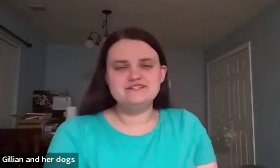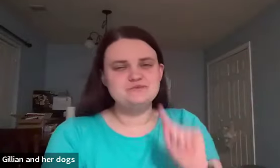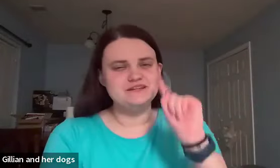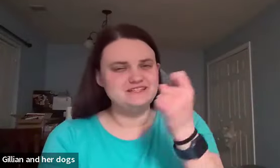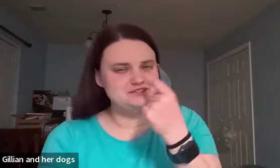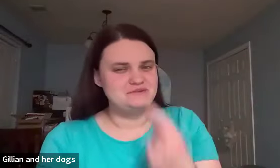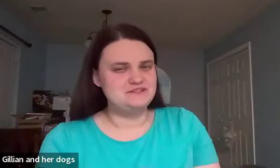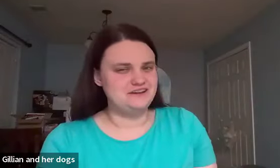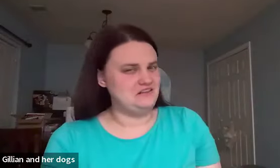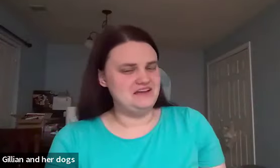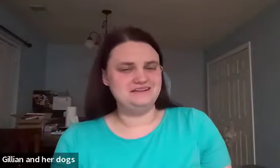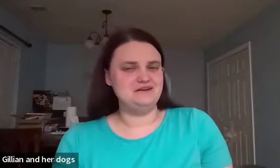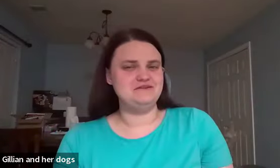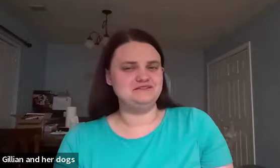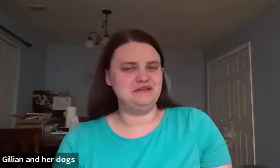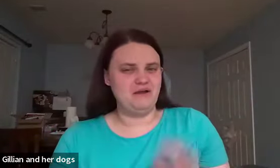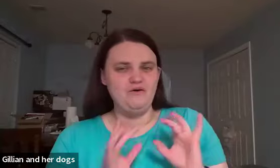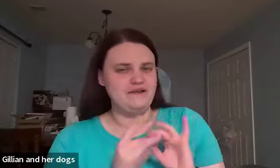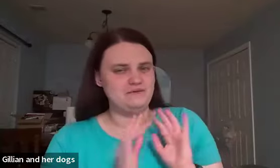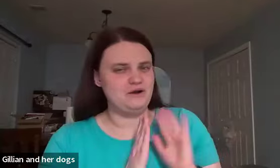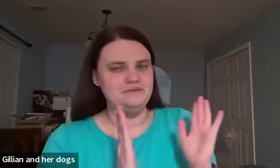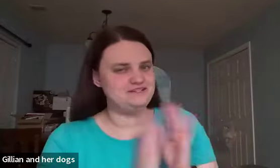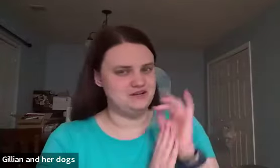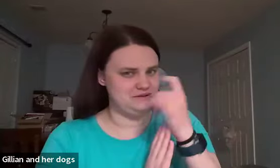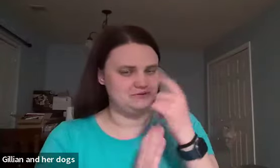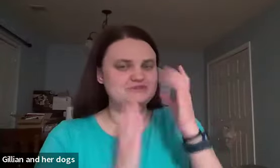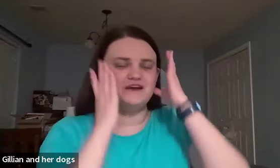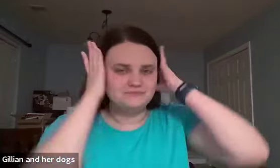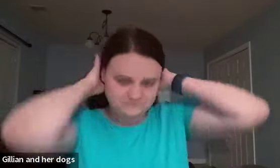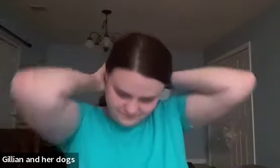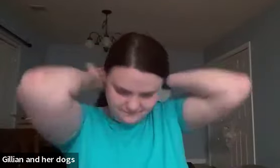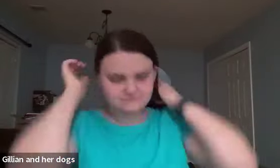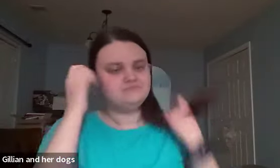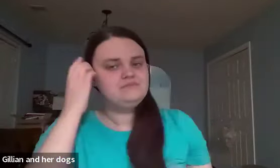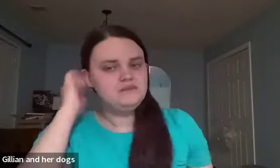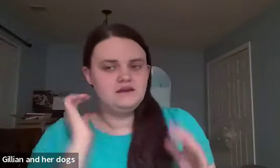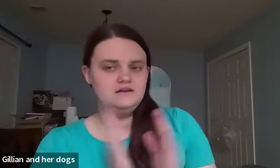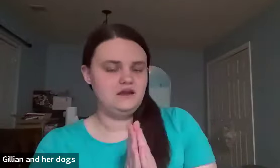it's just because I do shop at Target a lot. I do have like my whole family. We're all big Target people. So, okay.